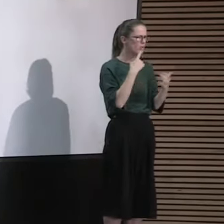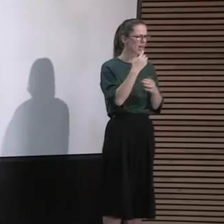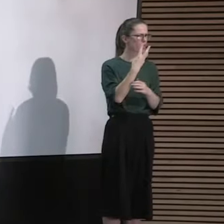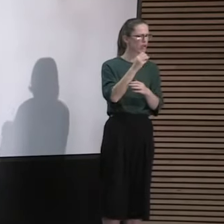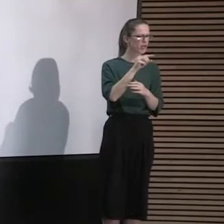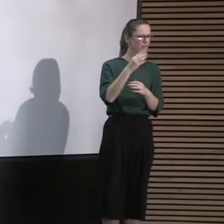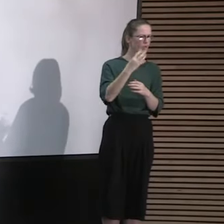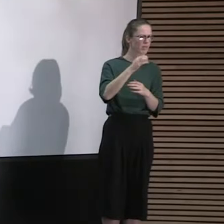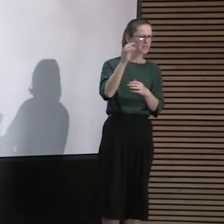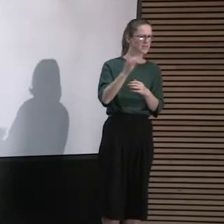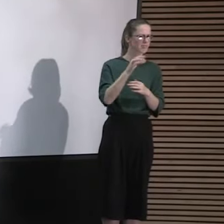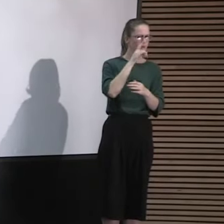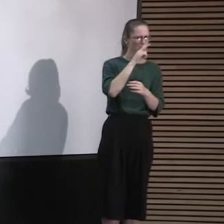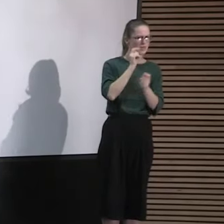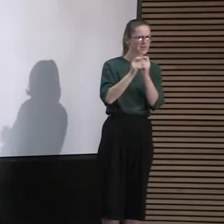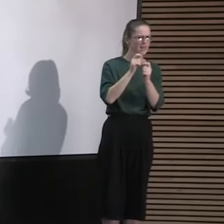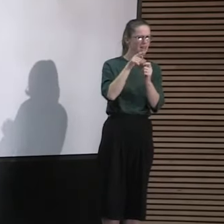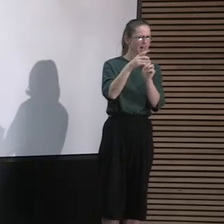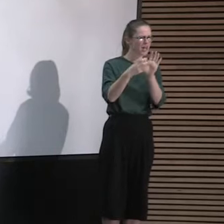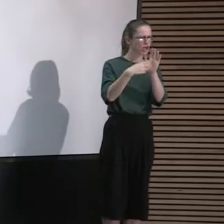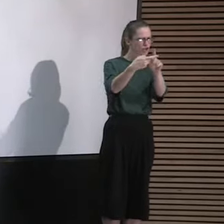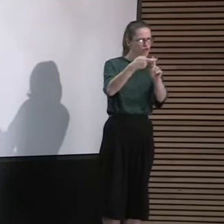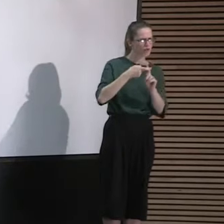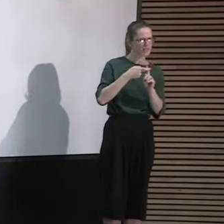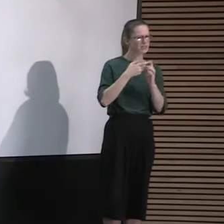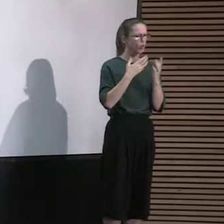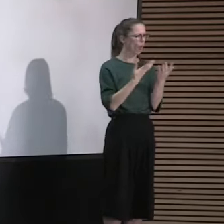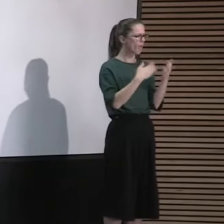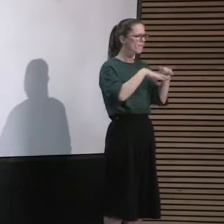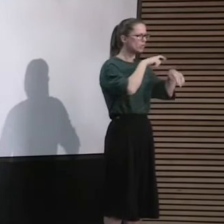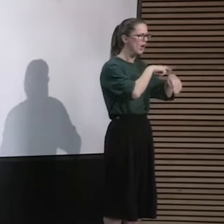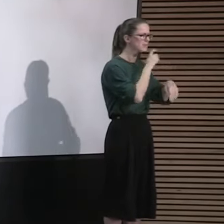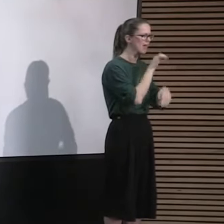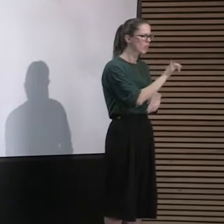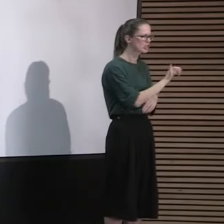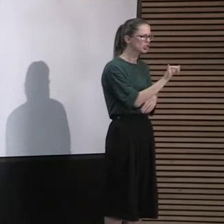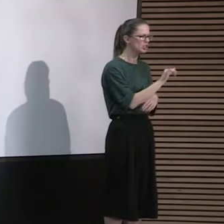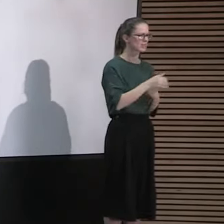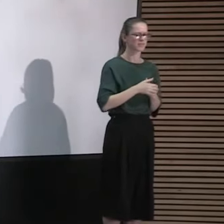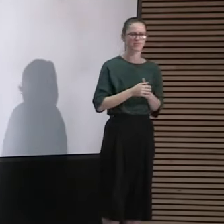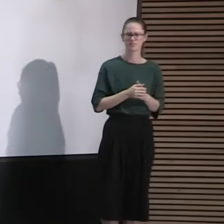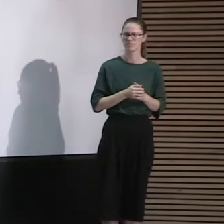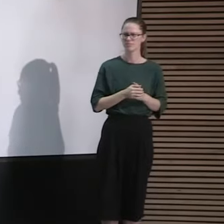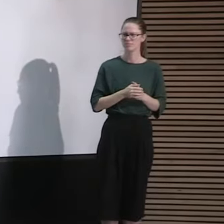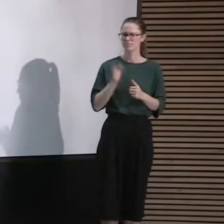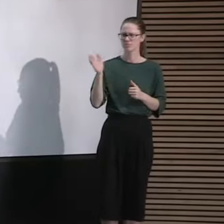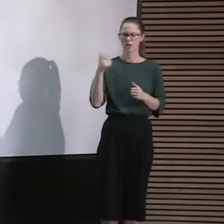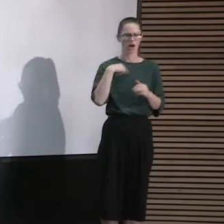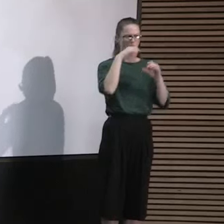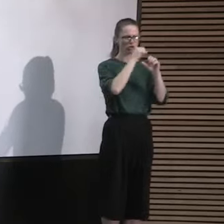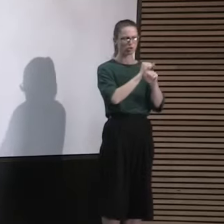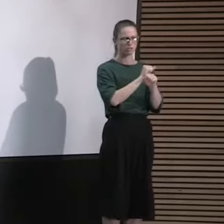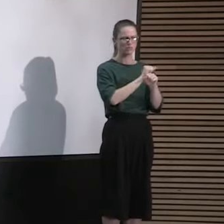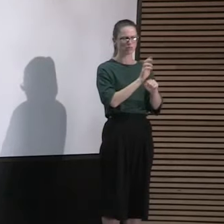40% cover the people who are contracted to the facilities or just the full-time staff? Look, I am assuming that it covers